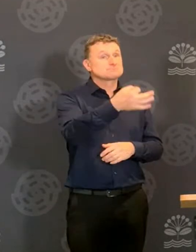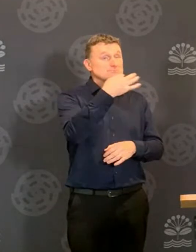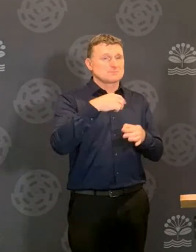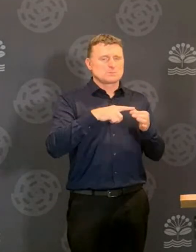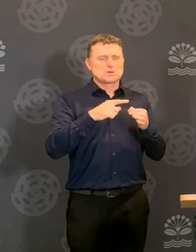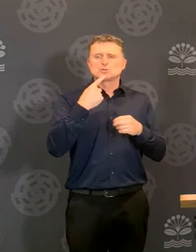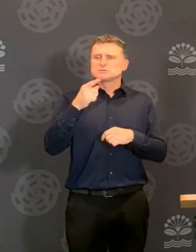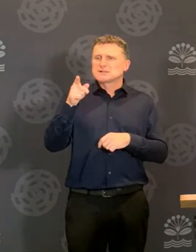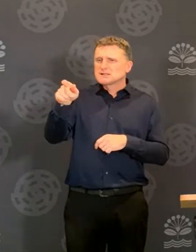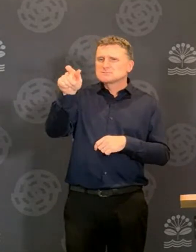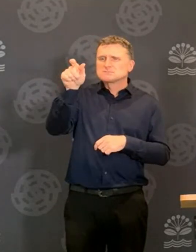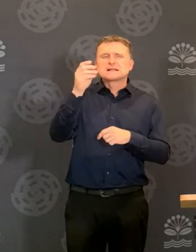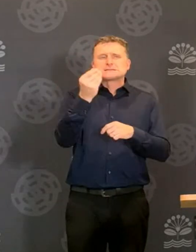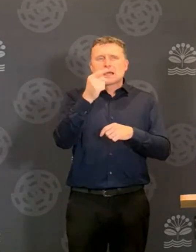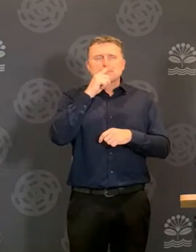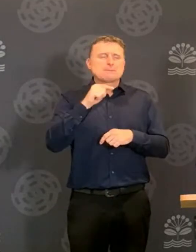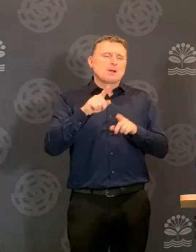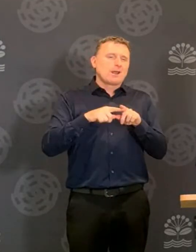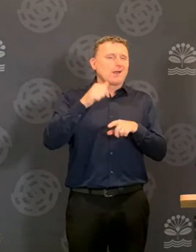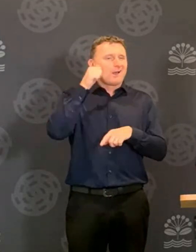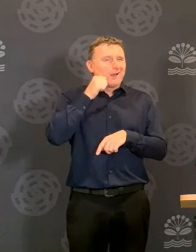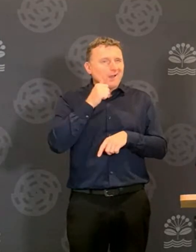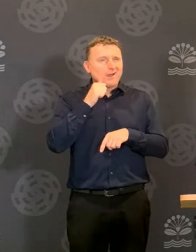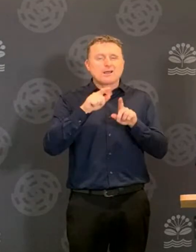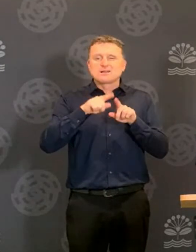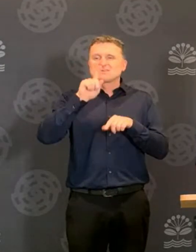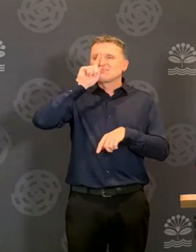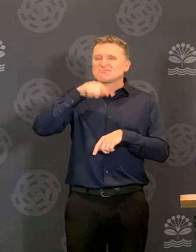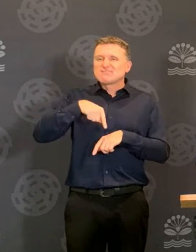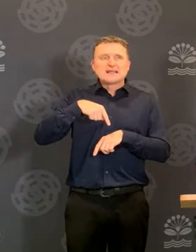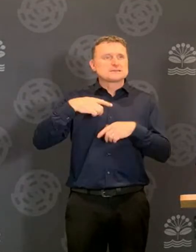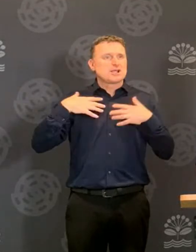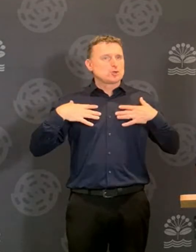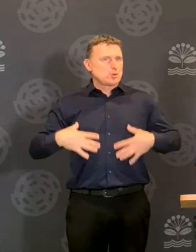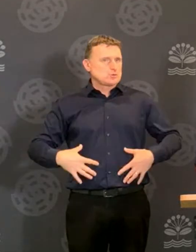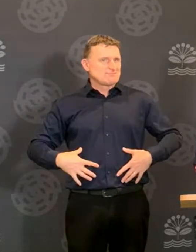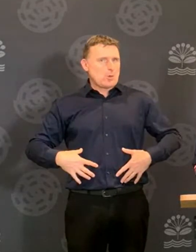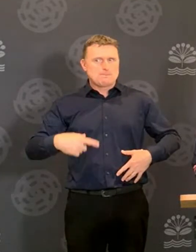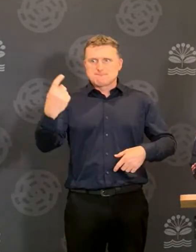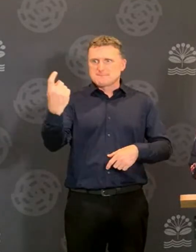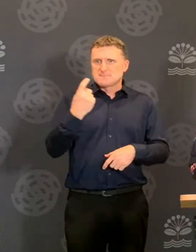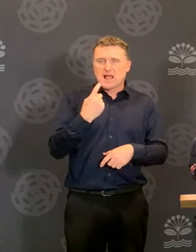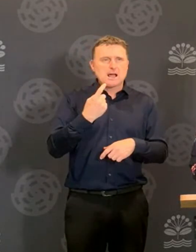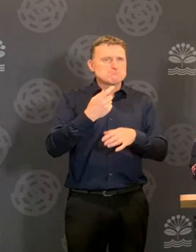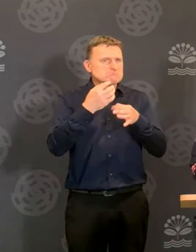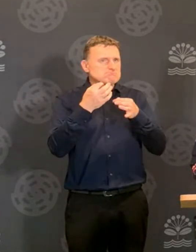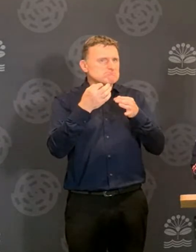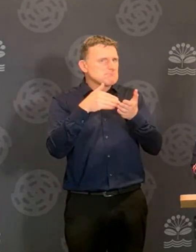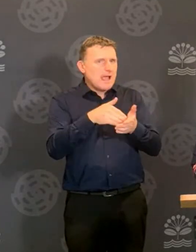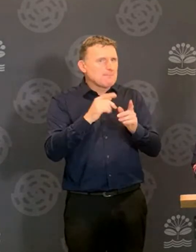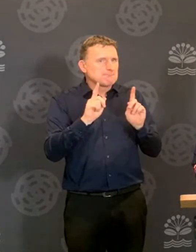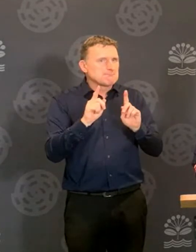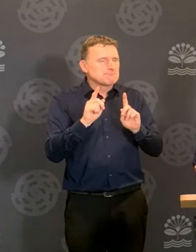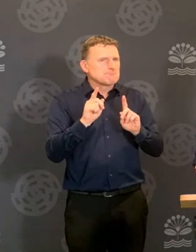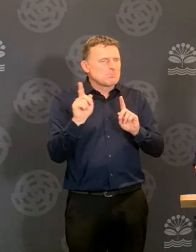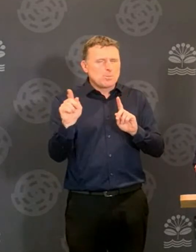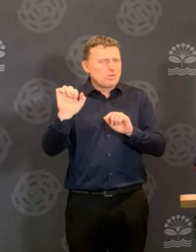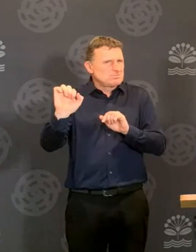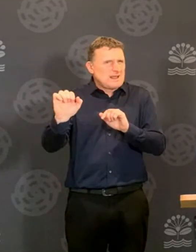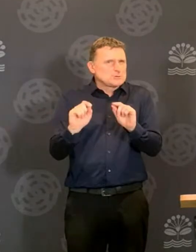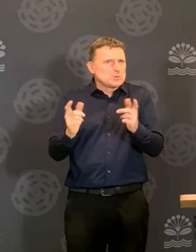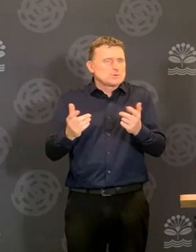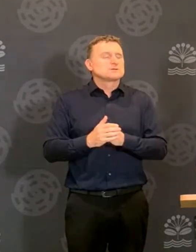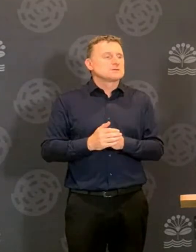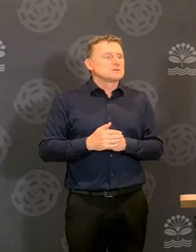people posing as officials, I think you said. What are the nature of those scams exactly? I don't have the